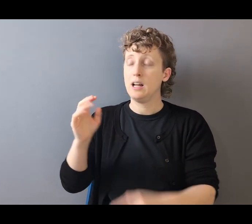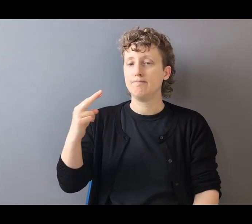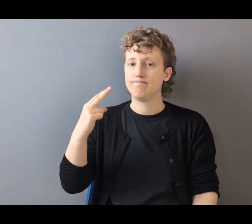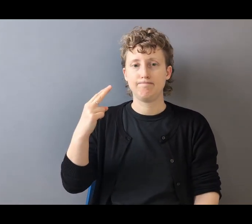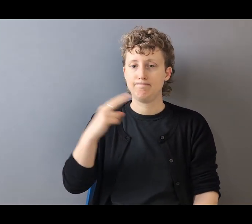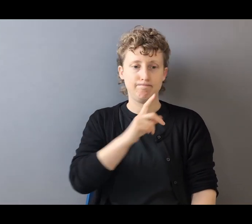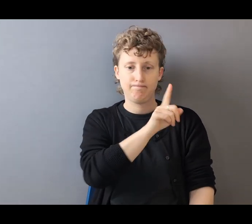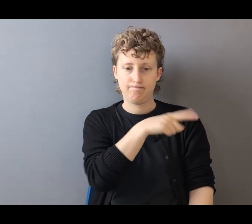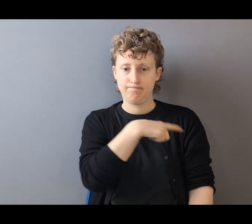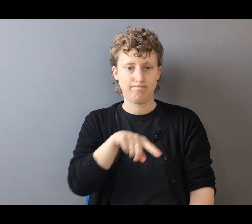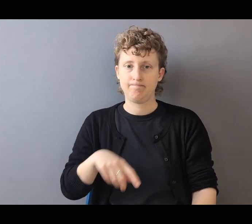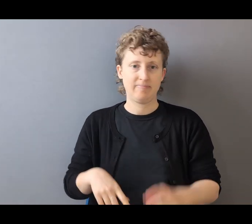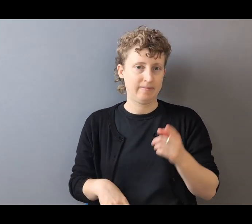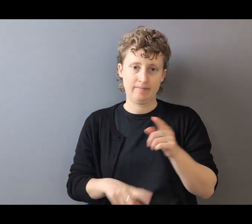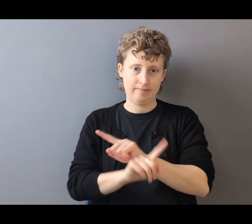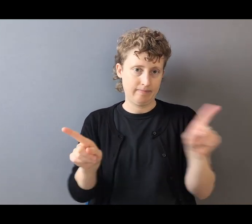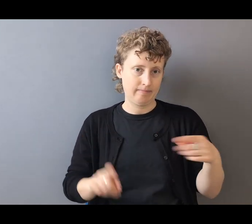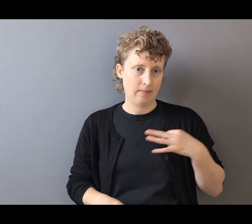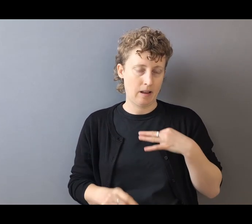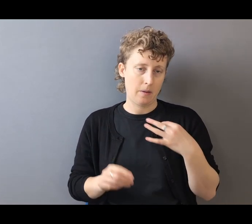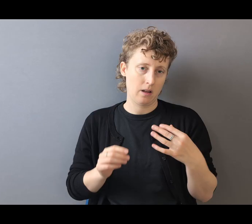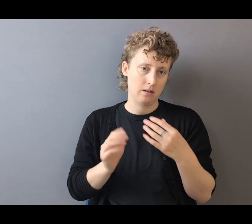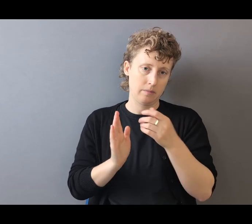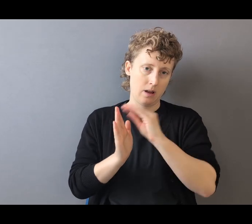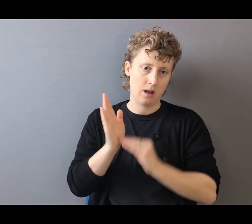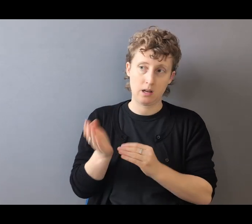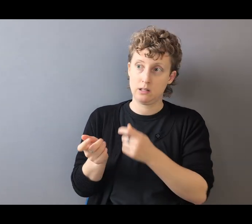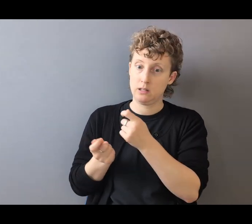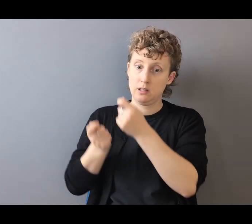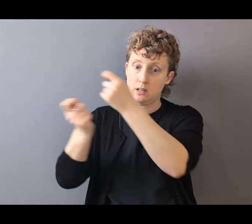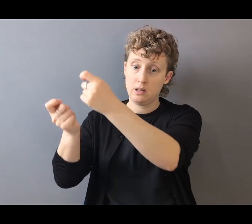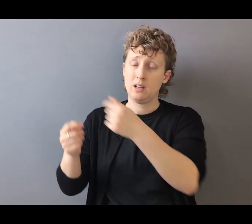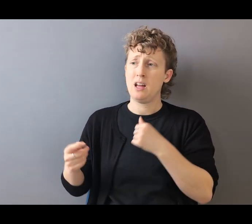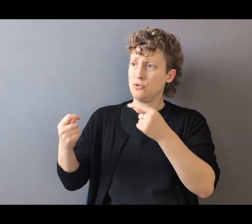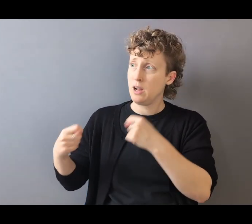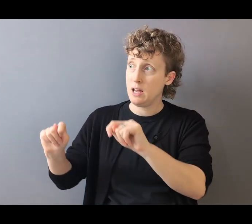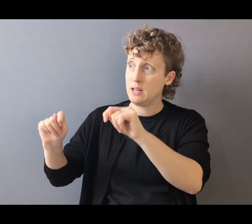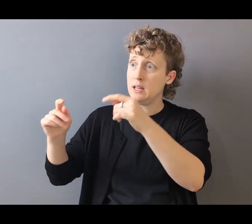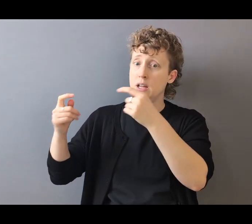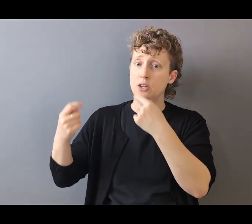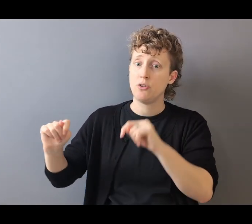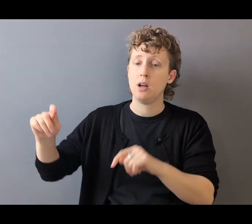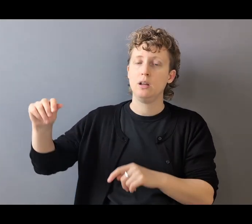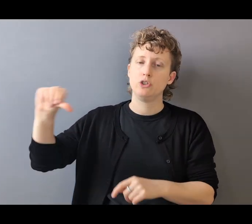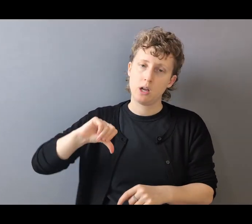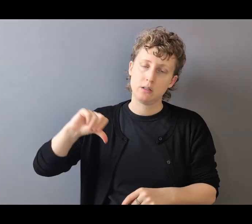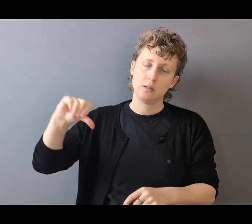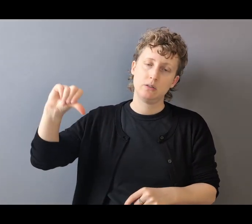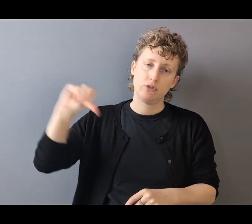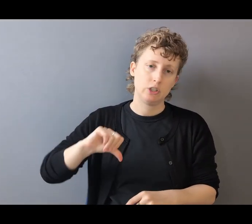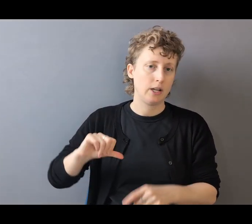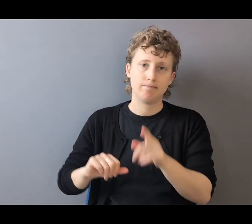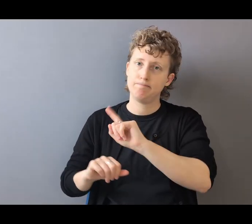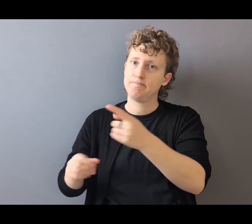me, like I tried several times, once or twice for the WAS, and I was always rejected. And then I would like to